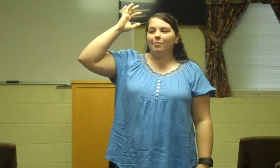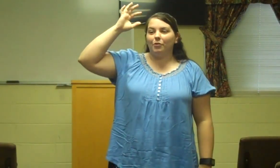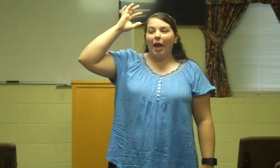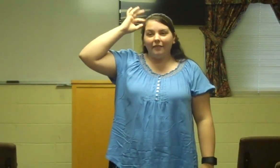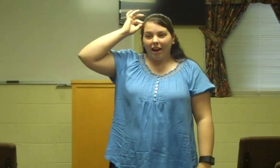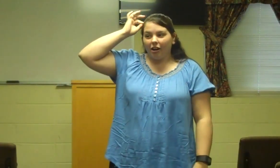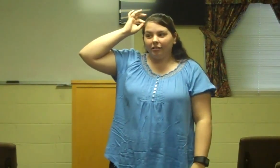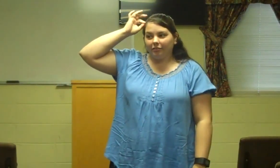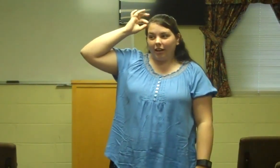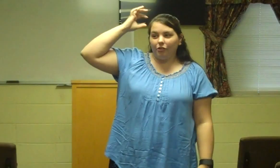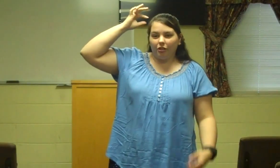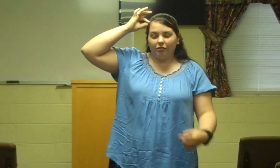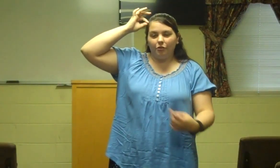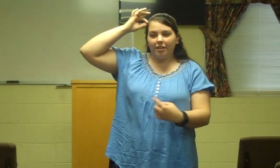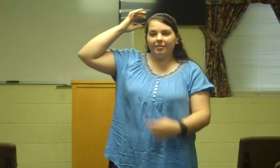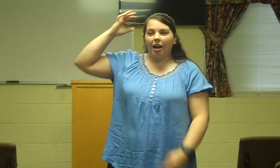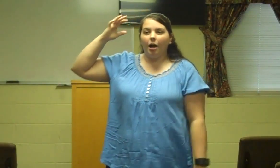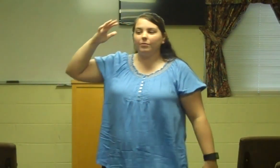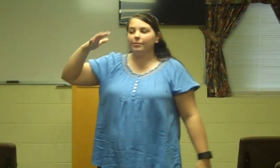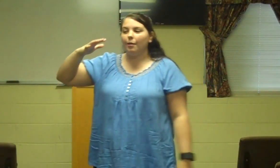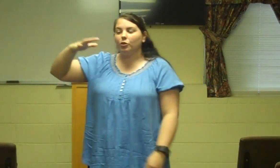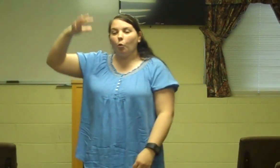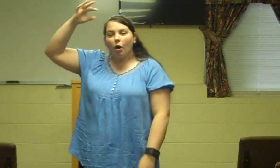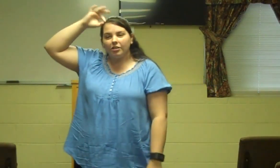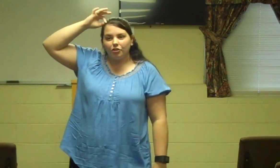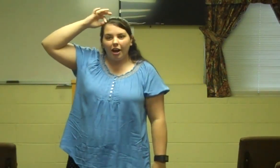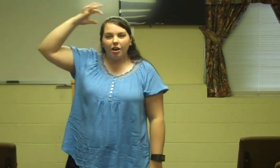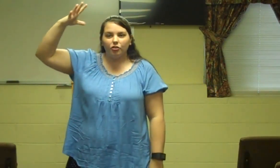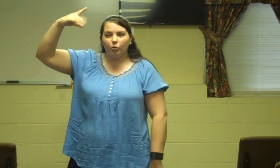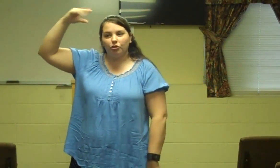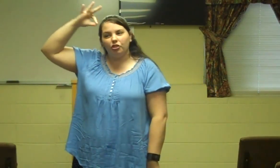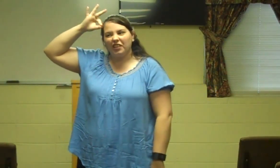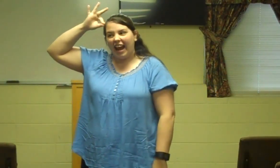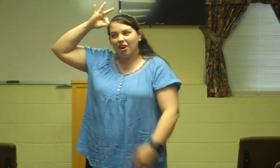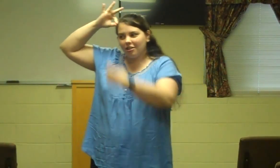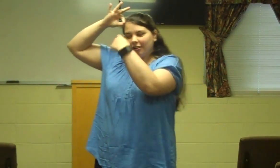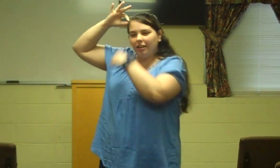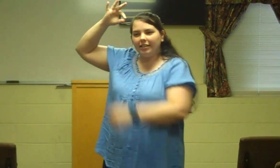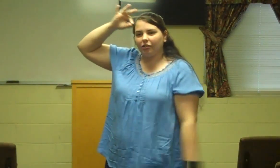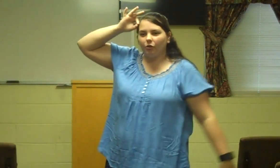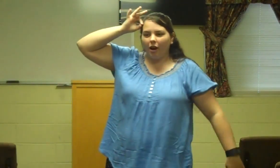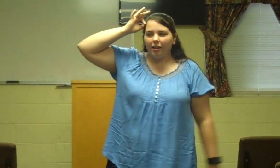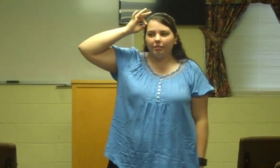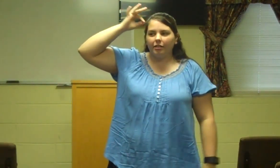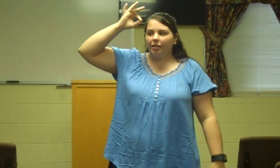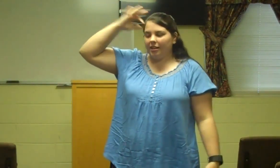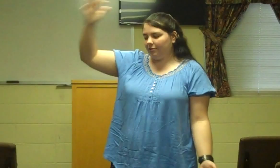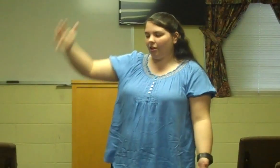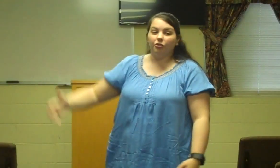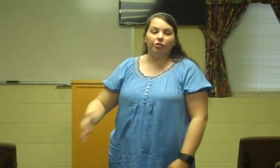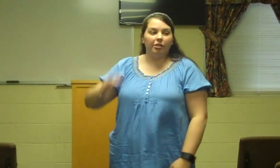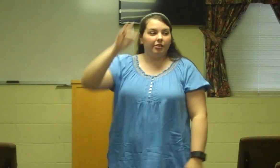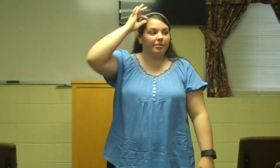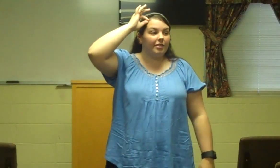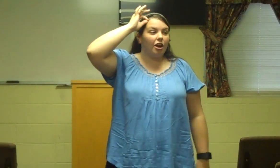If you have hair, you can do this. Sometimes we don't want to touch our hair, so we'll just do hair next to our head. It's understood. This is